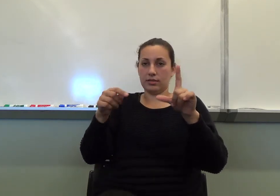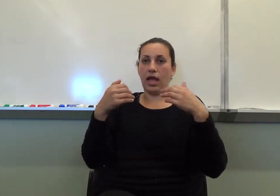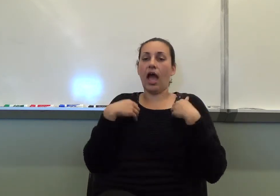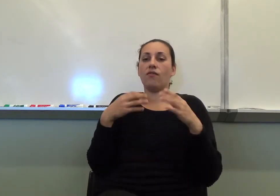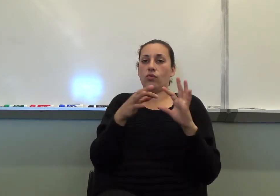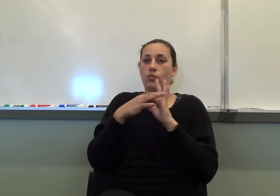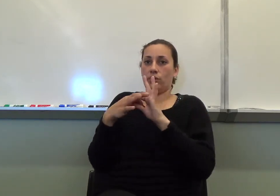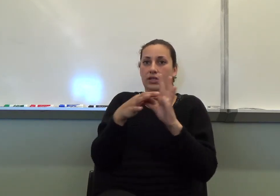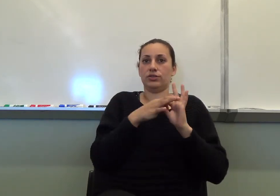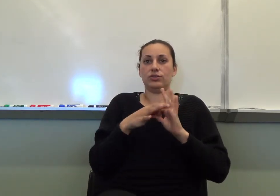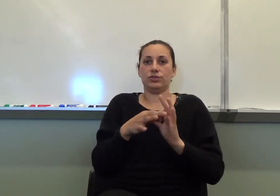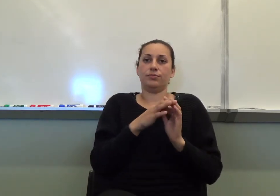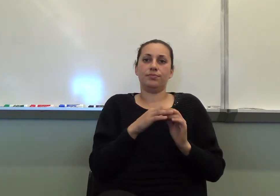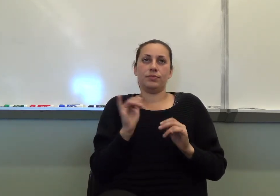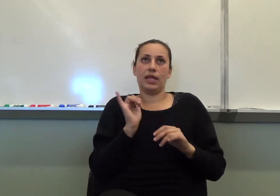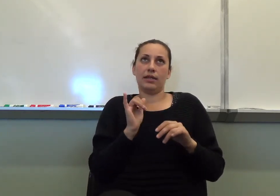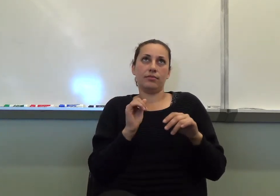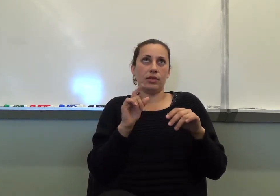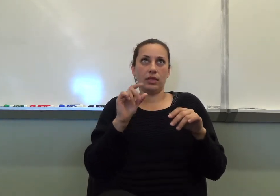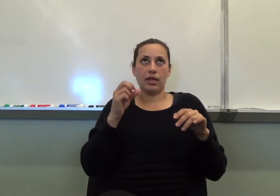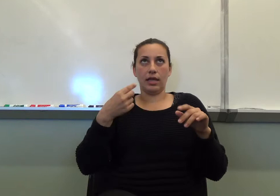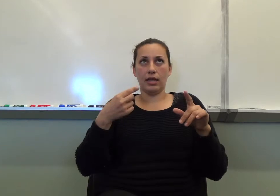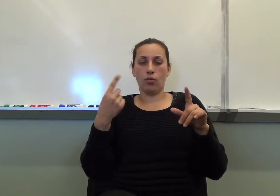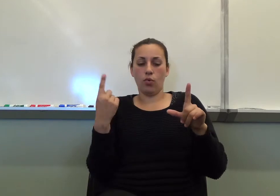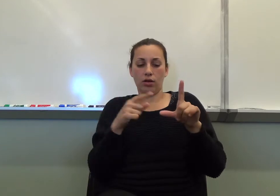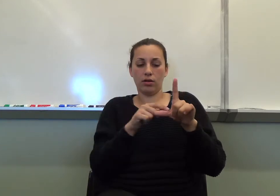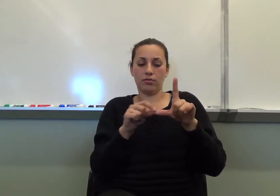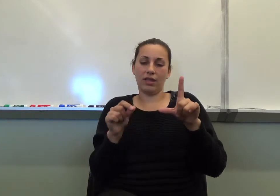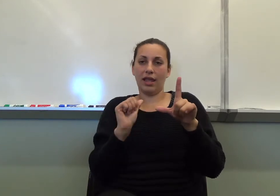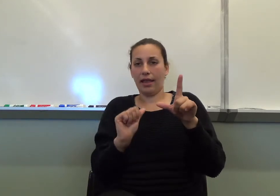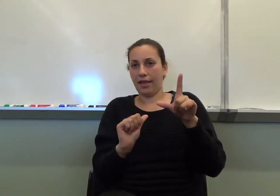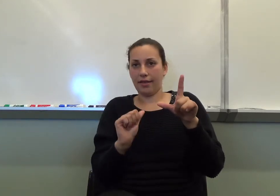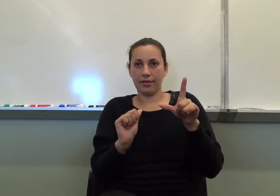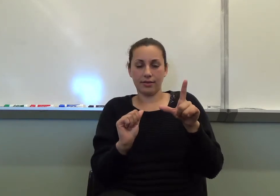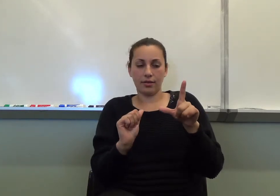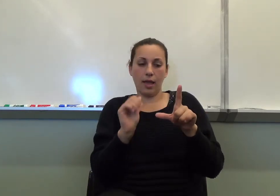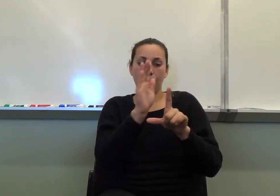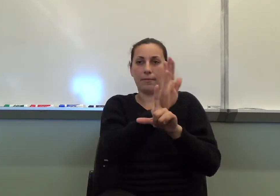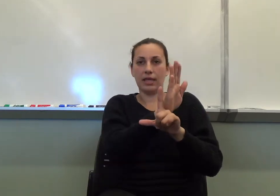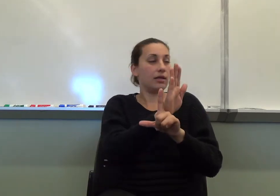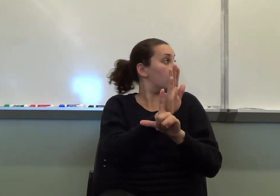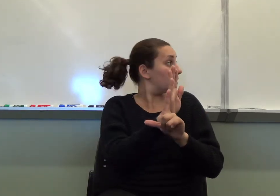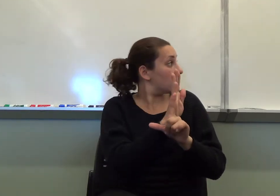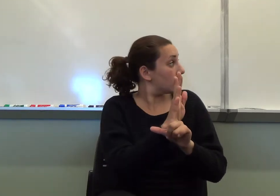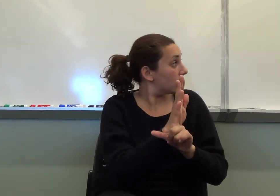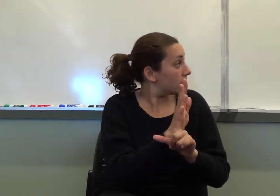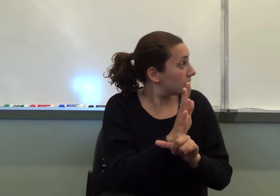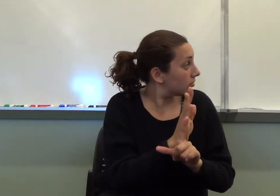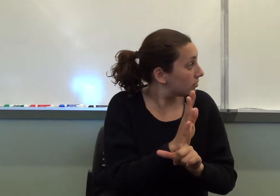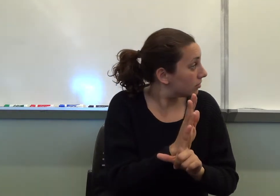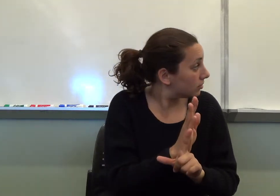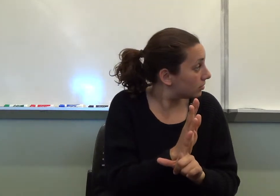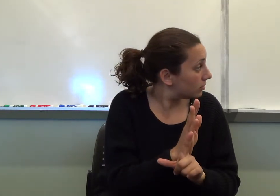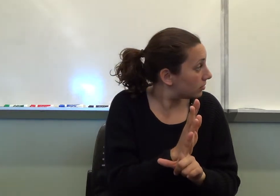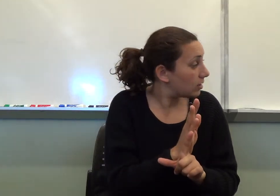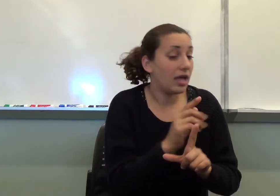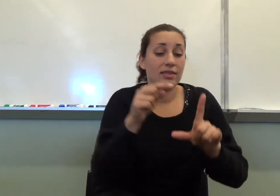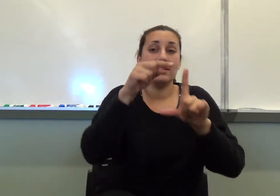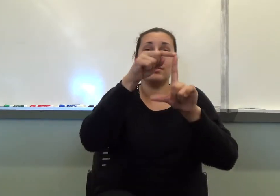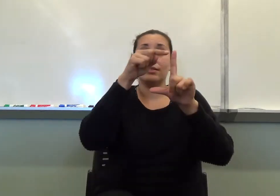like this. Let's call leg 1 A just to make it simpler. And this is B. And often the hypotenuse is called C. What he discovered